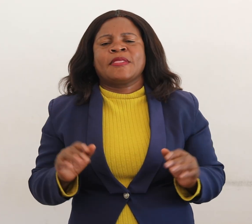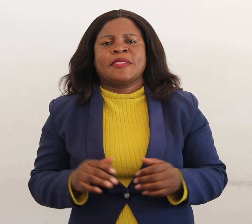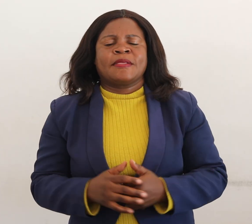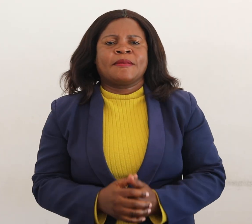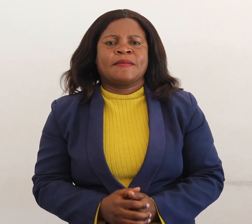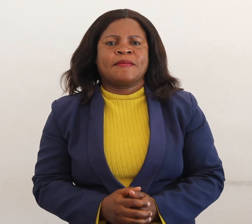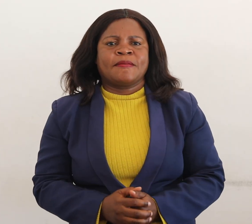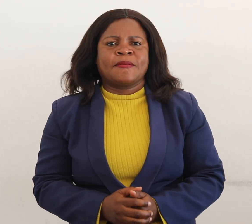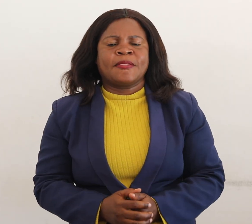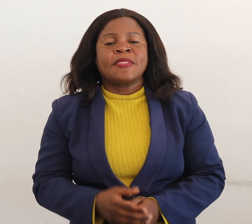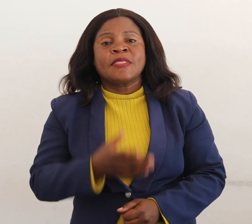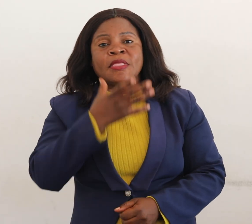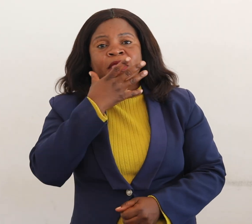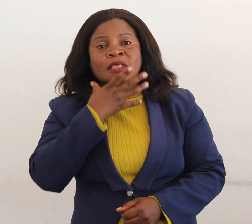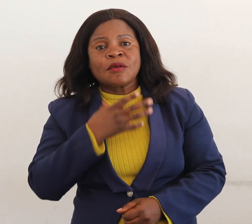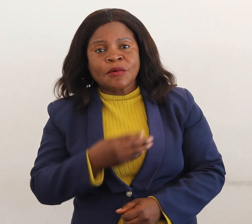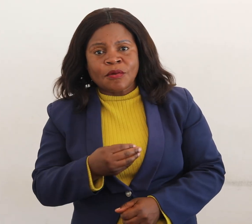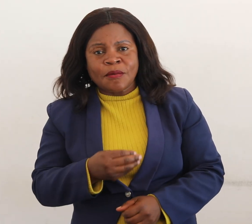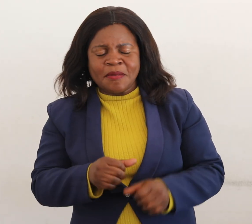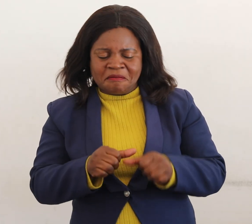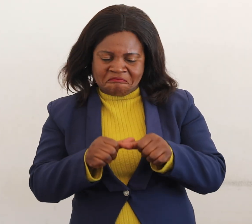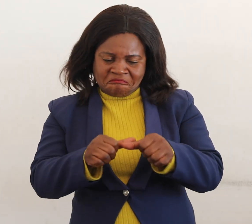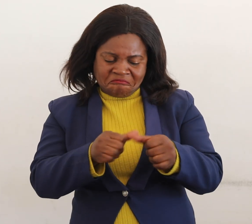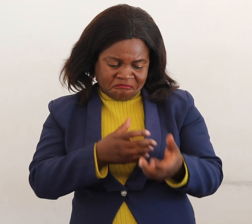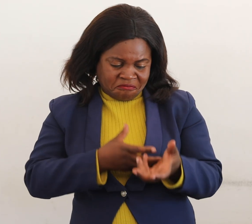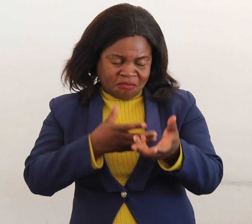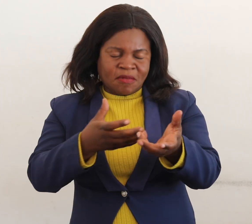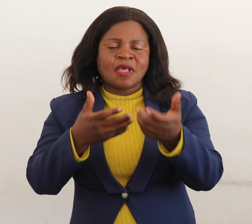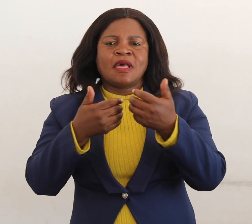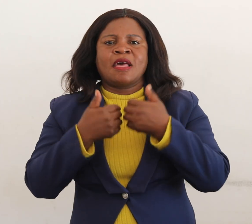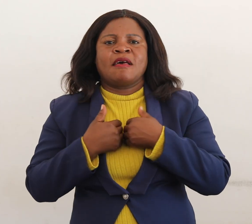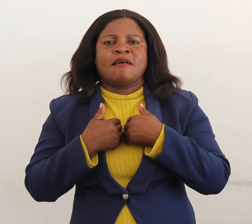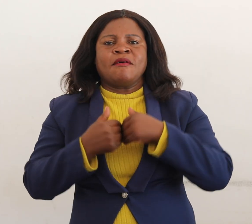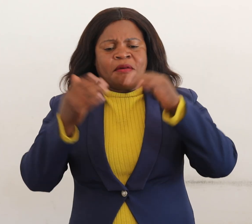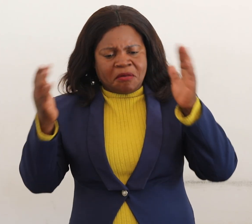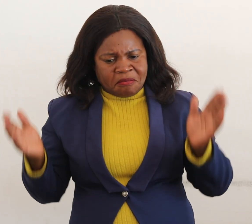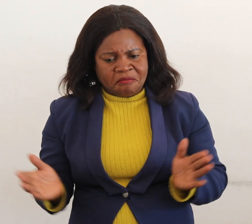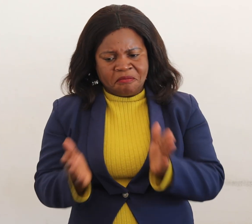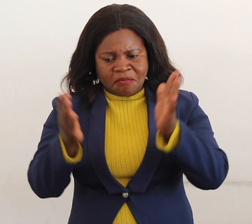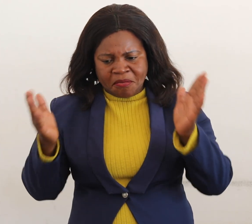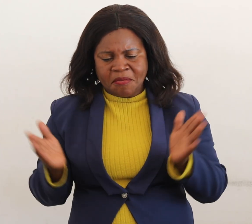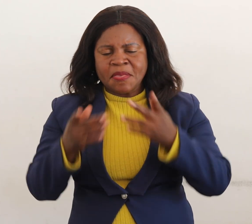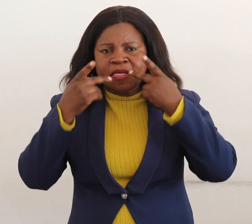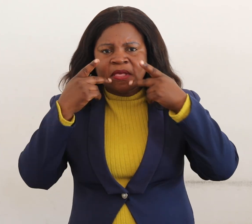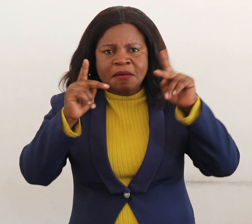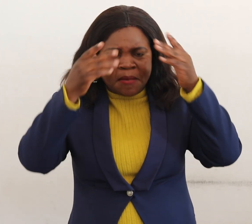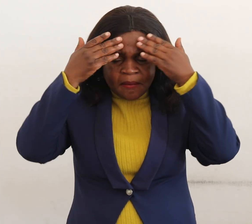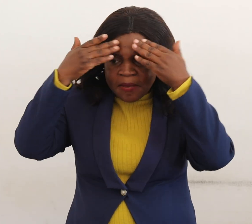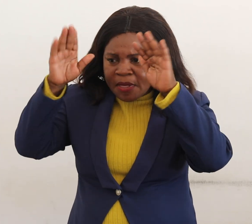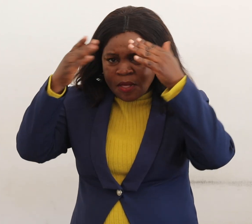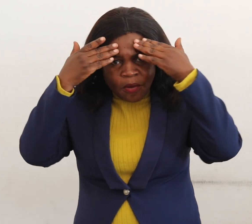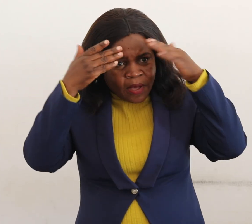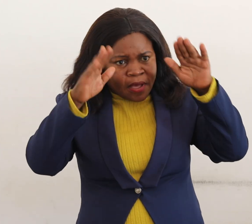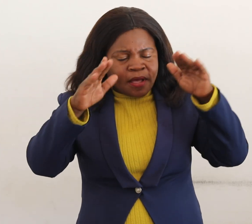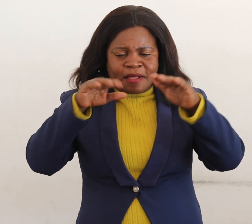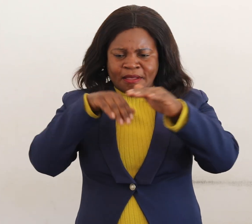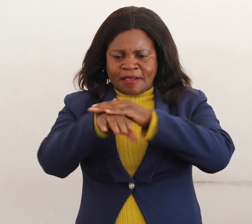The Commission remains committed to promoting public awareness, accessibility, and